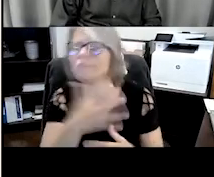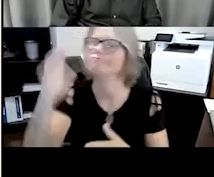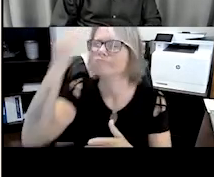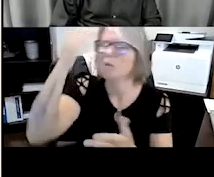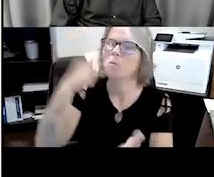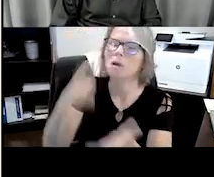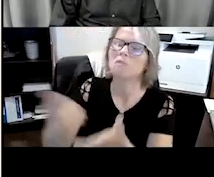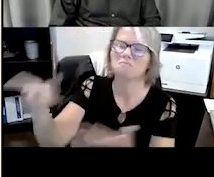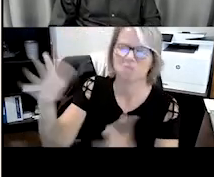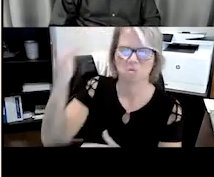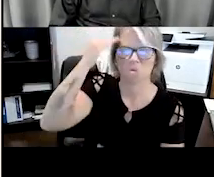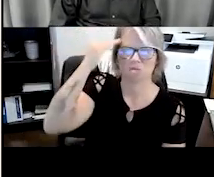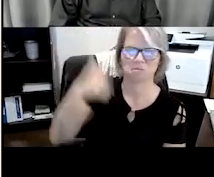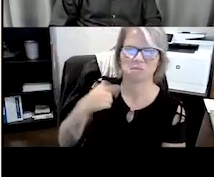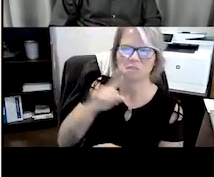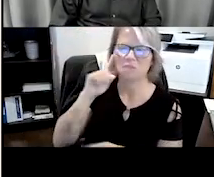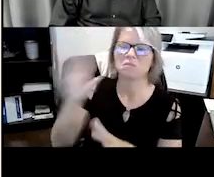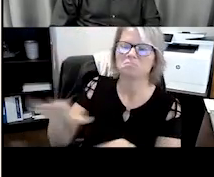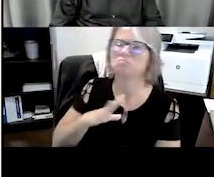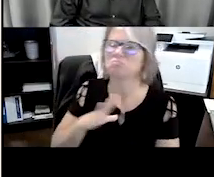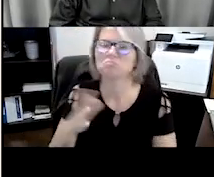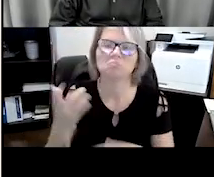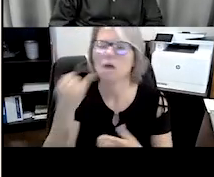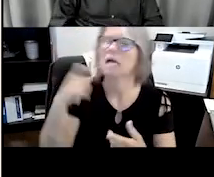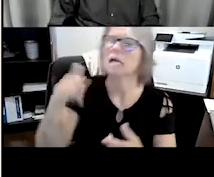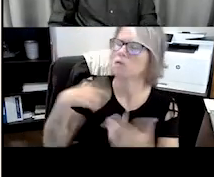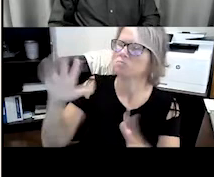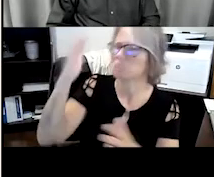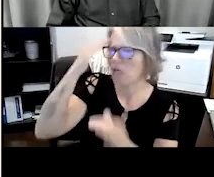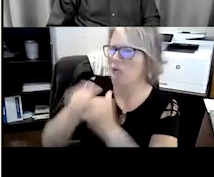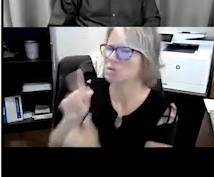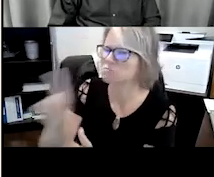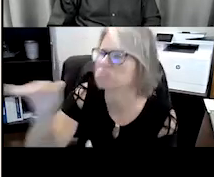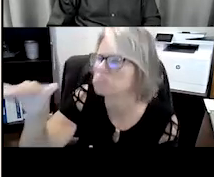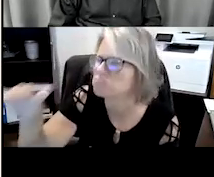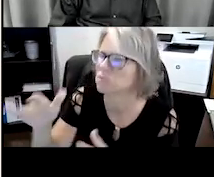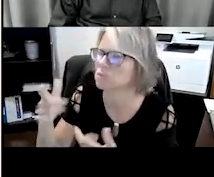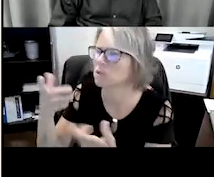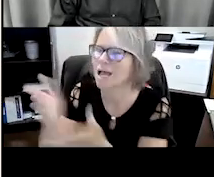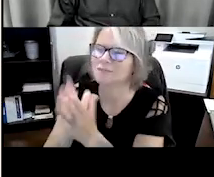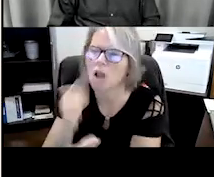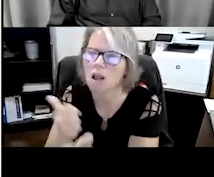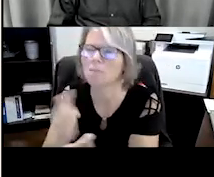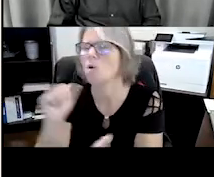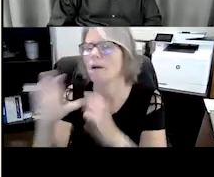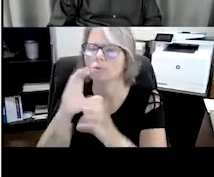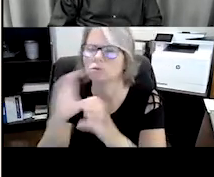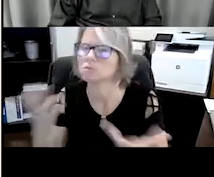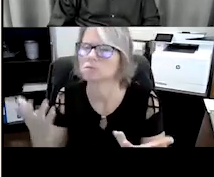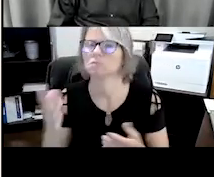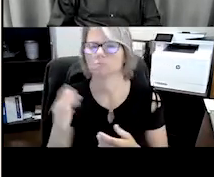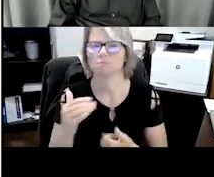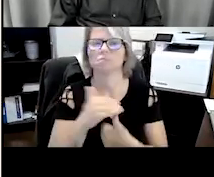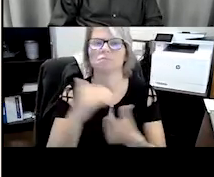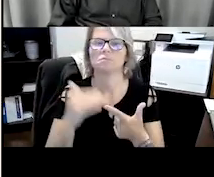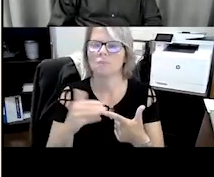with deaf people, and they're comfortable with deaf folks. They may know us well. They know what we need. They know how to interact with